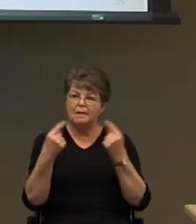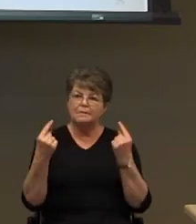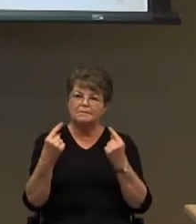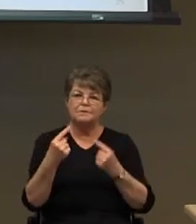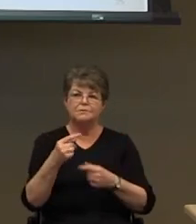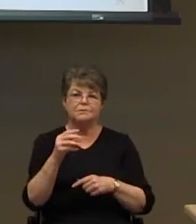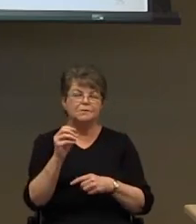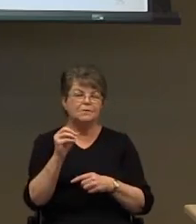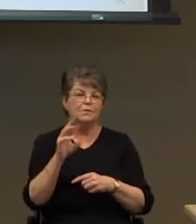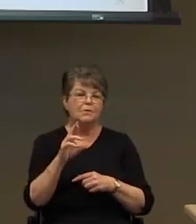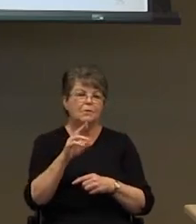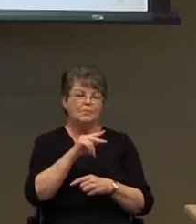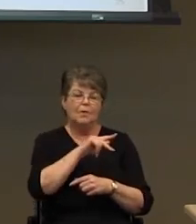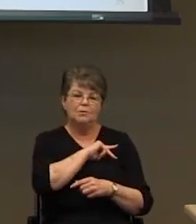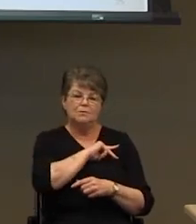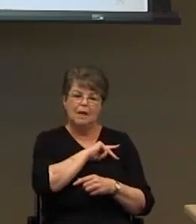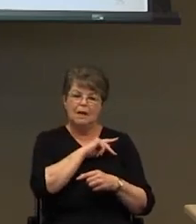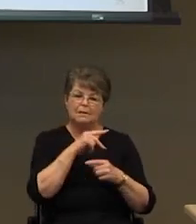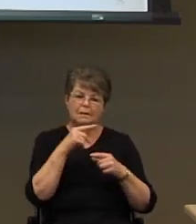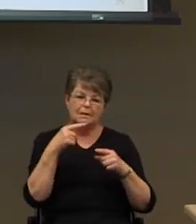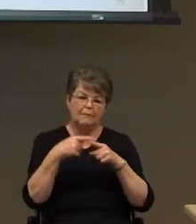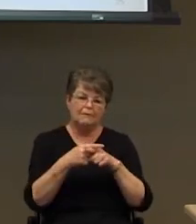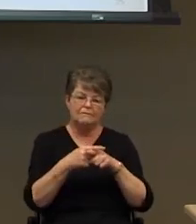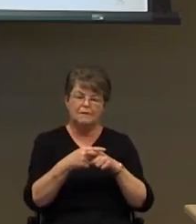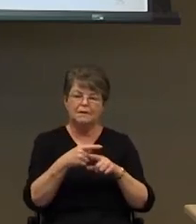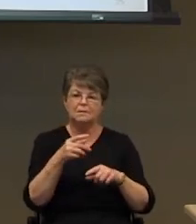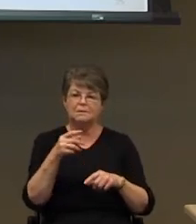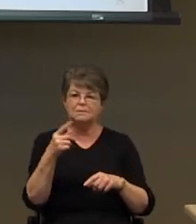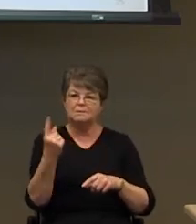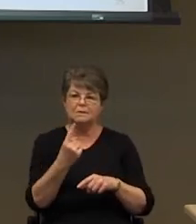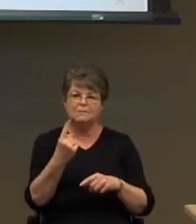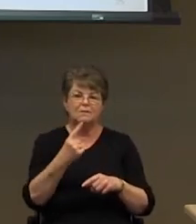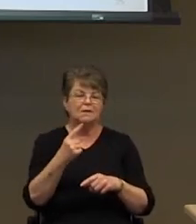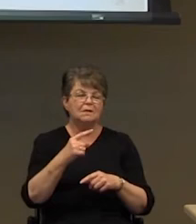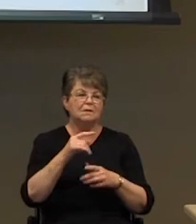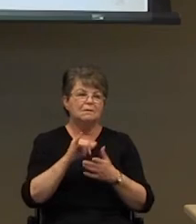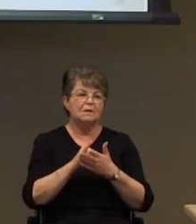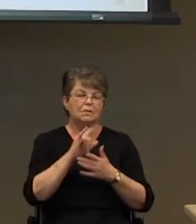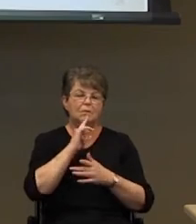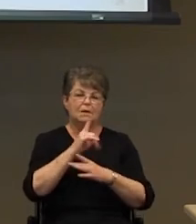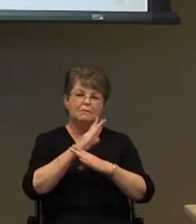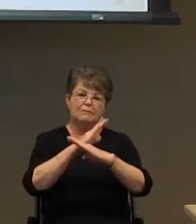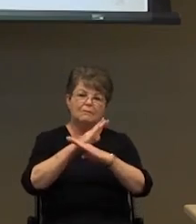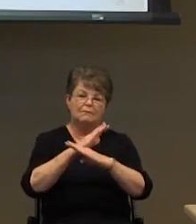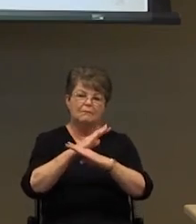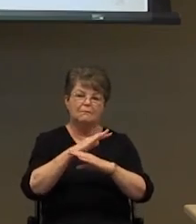some personality conflict or something that's really